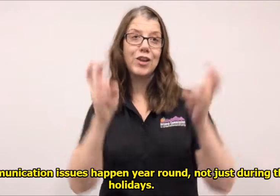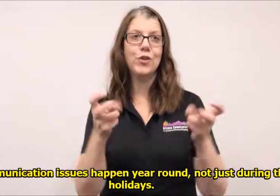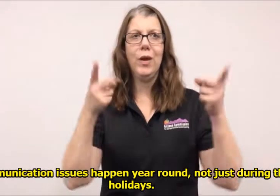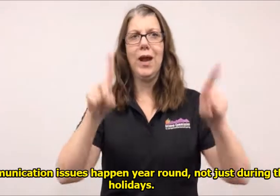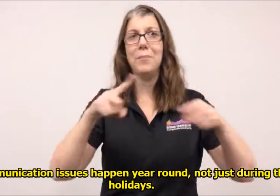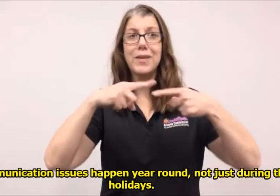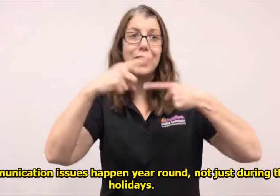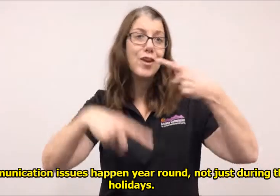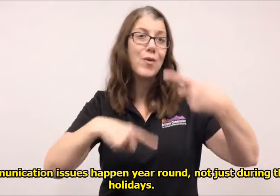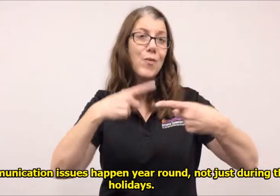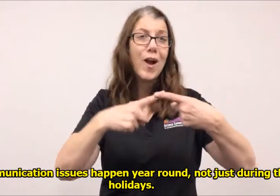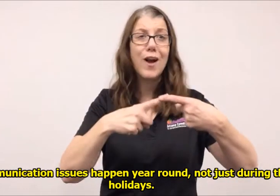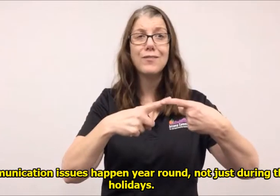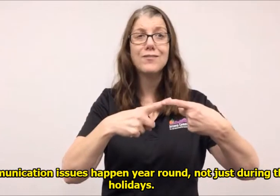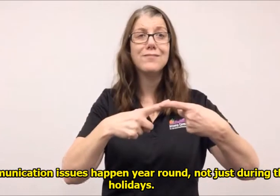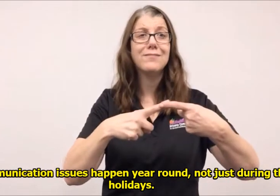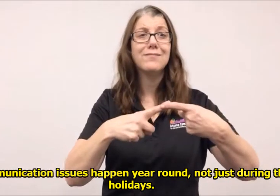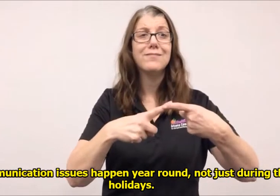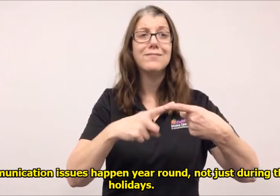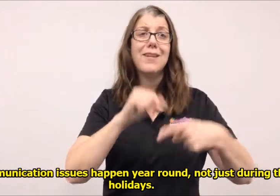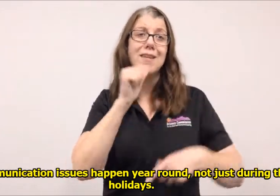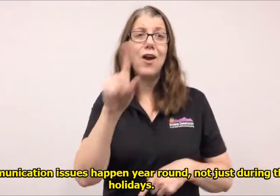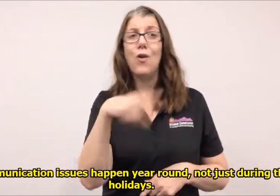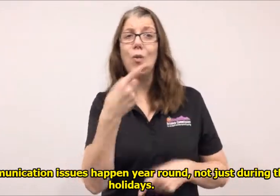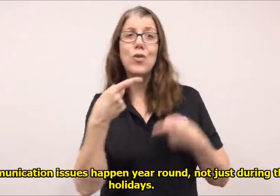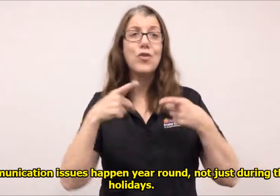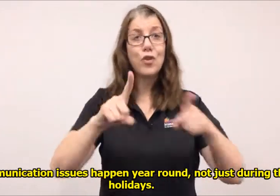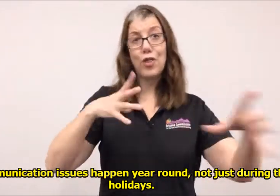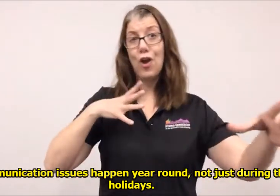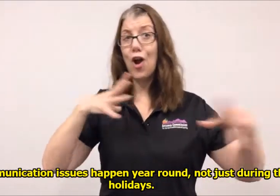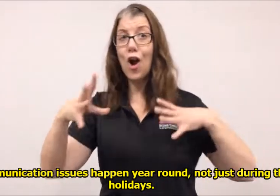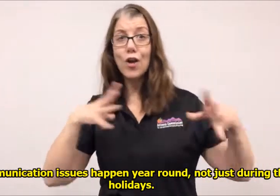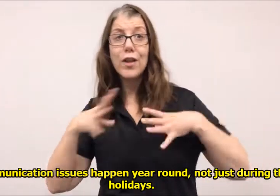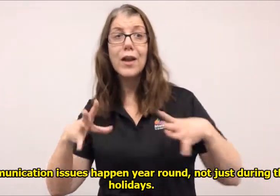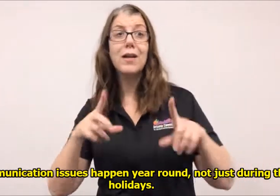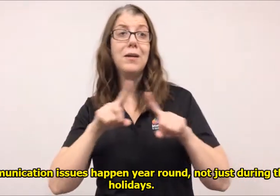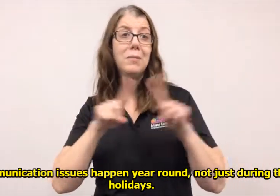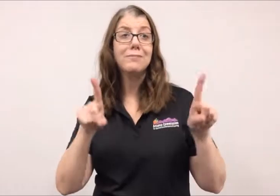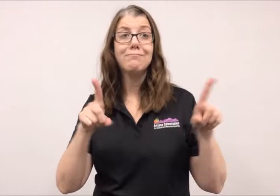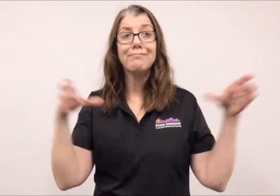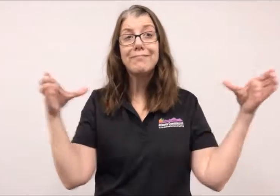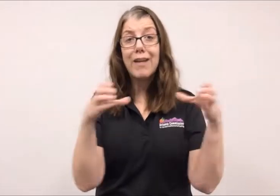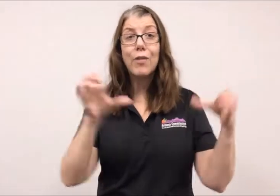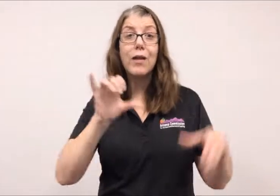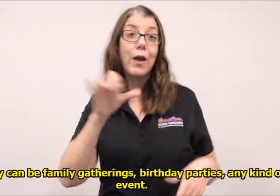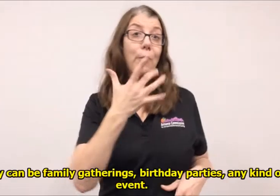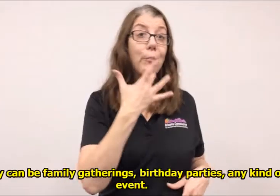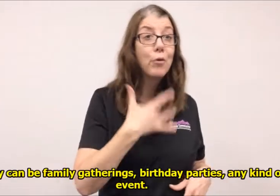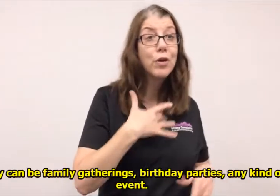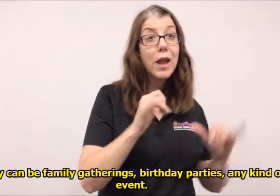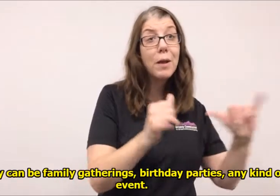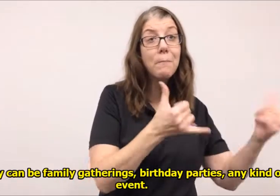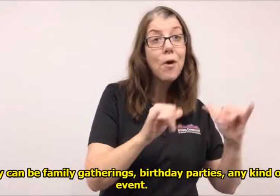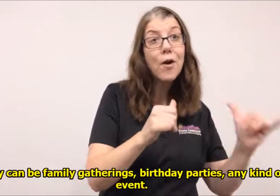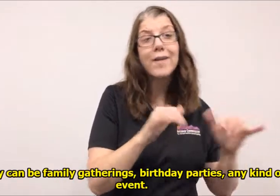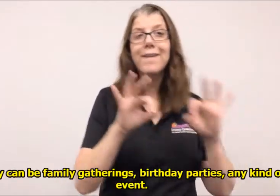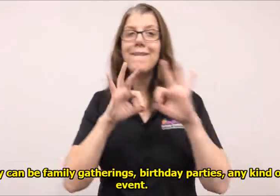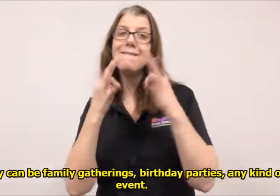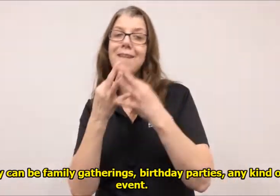Communication issues happen year-round, not just during the holidays. They can be family gatherings,